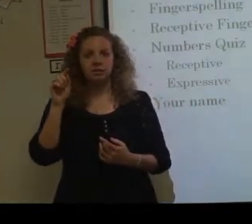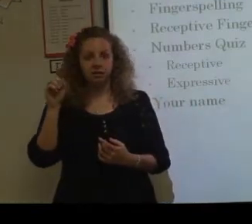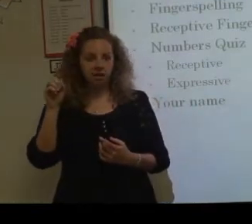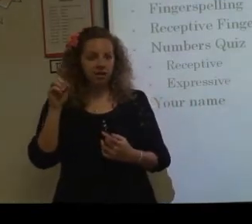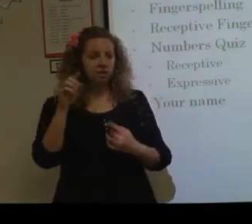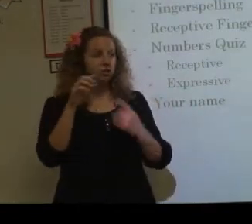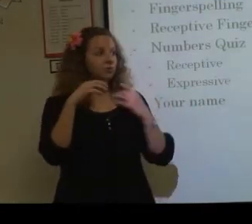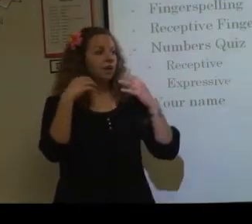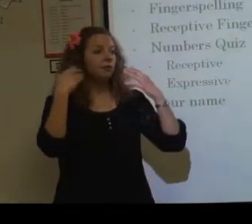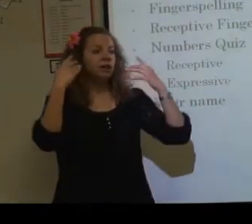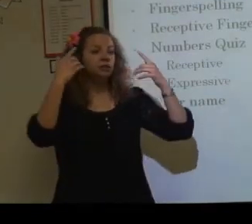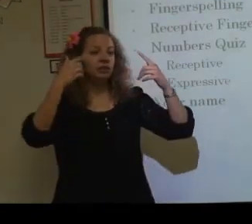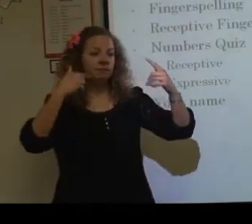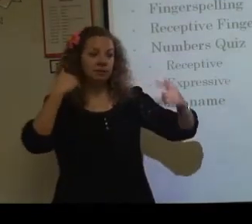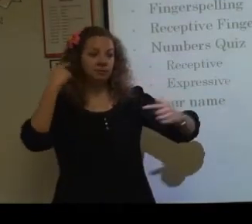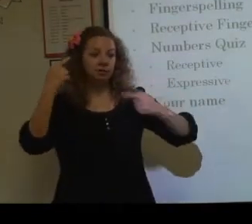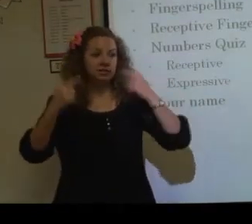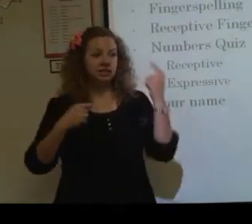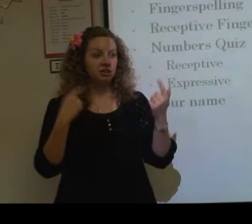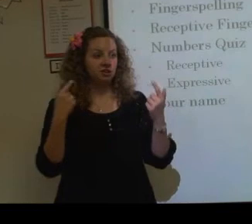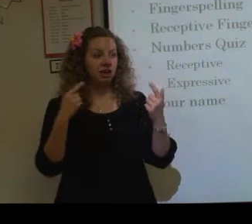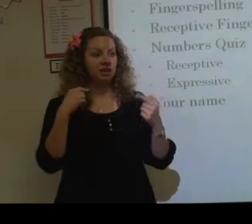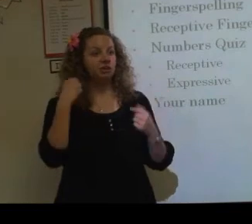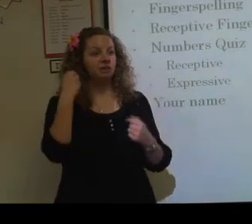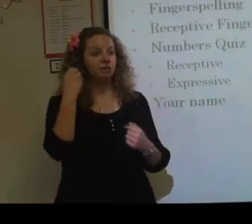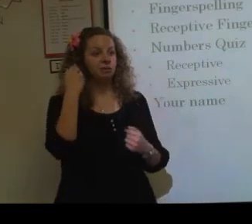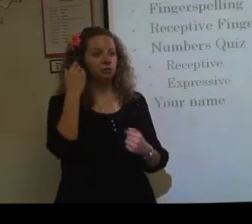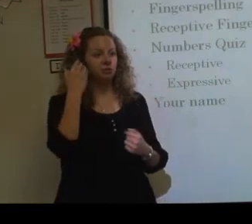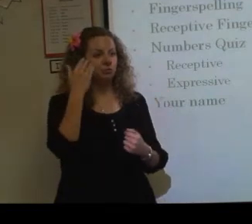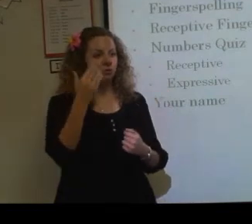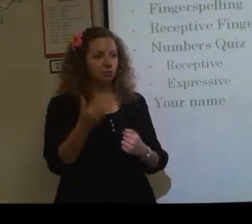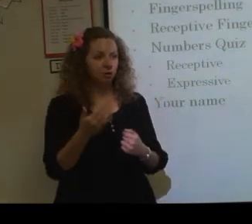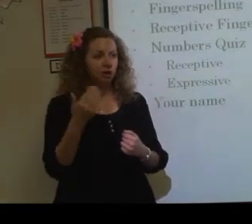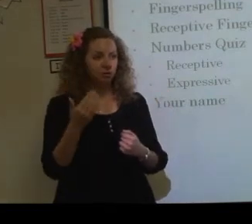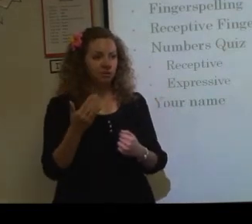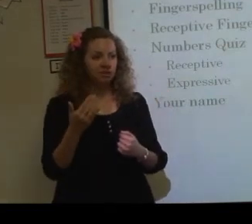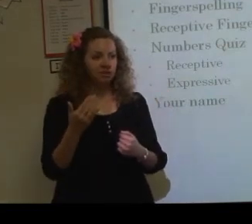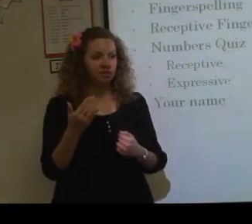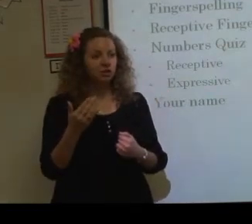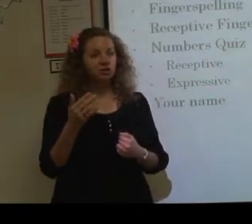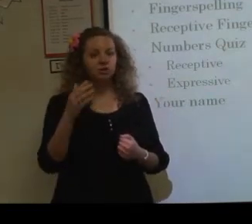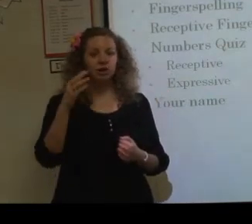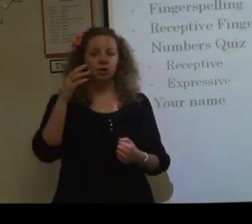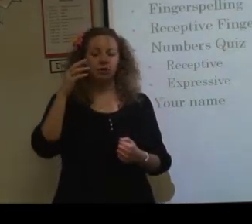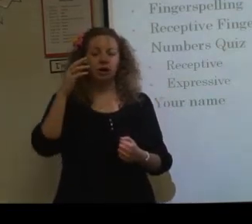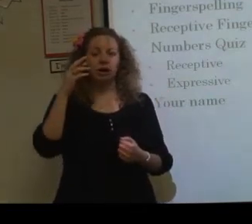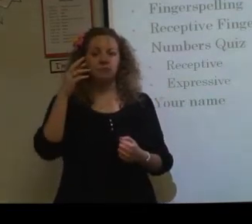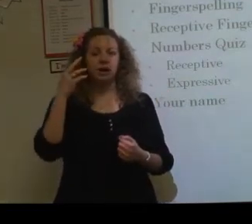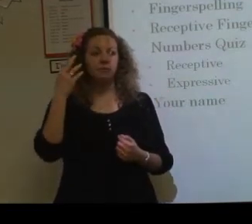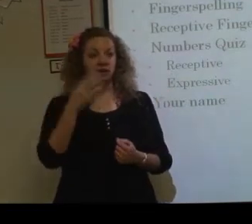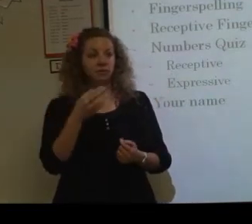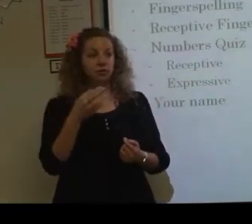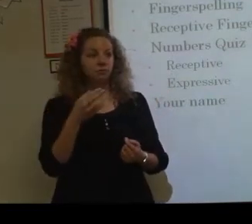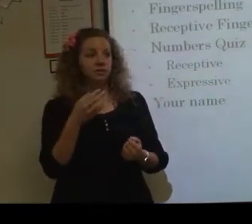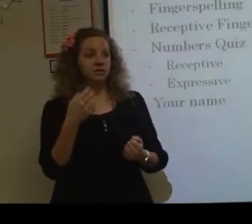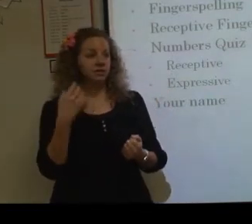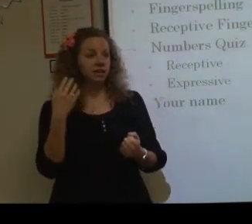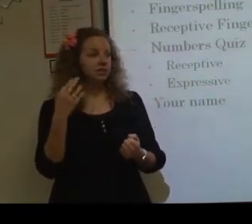ra-e-d. So that way you're like being able to say it in your head and you're able to come across what it is. So that way if you do miss the letter,